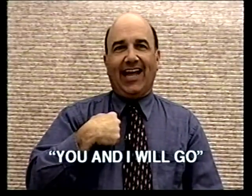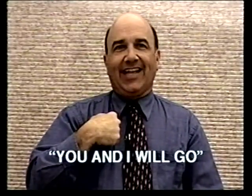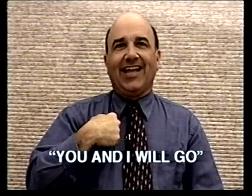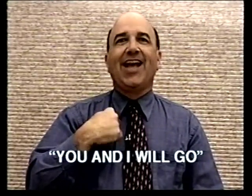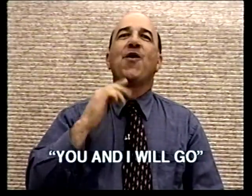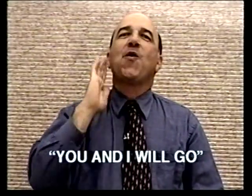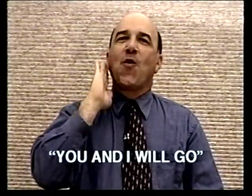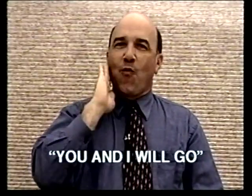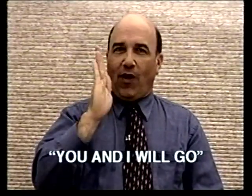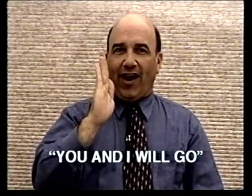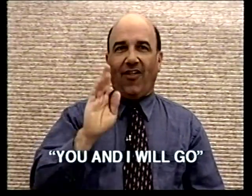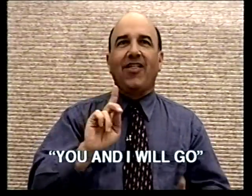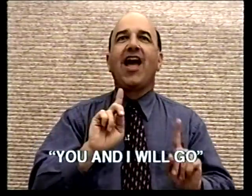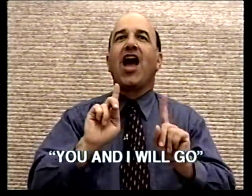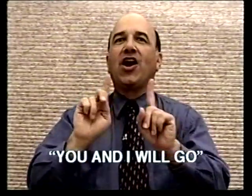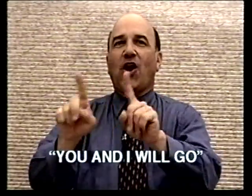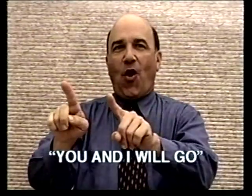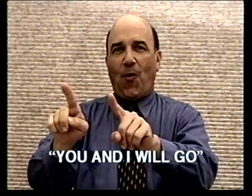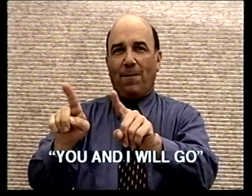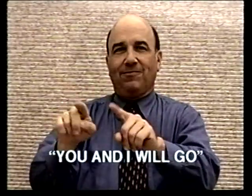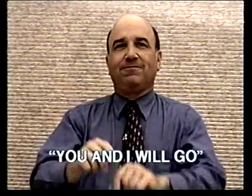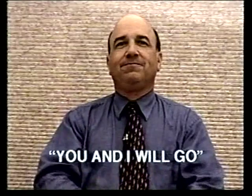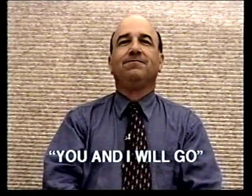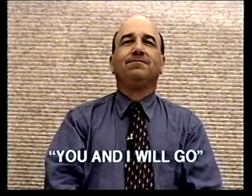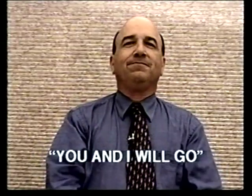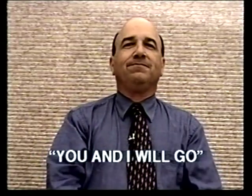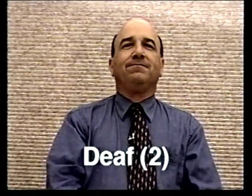I will go.